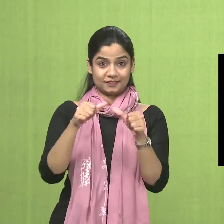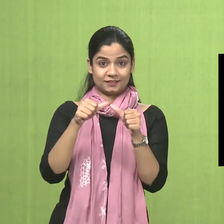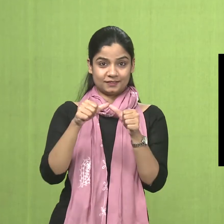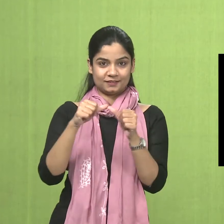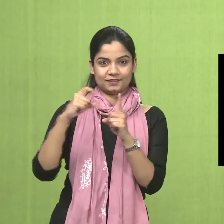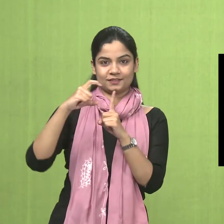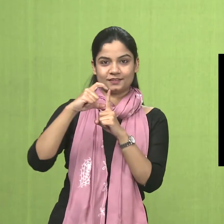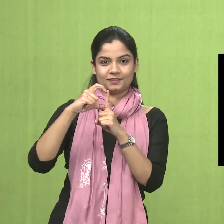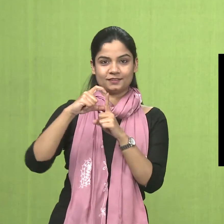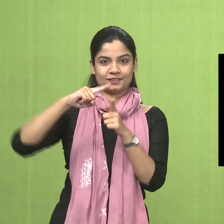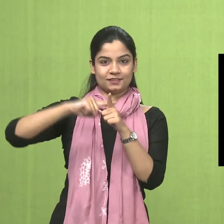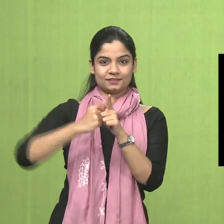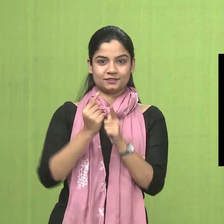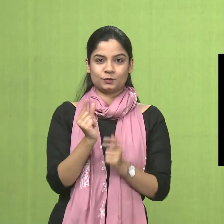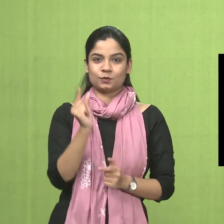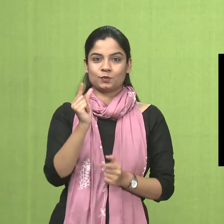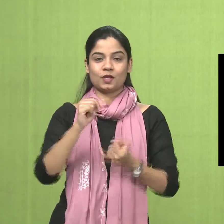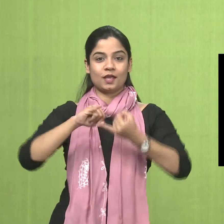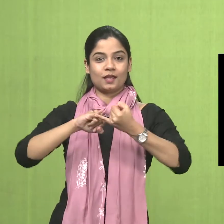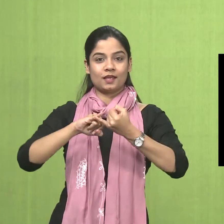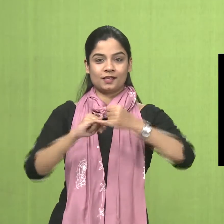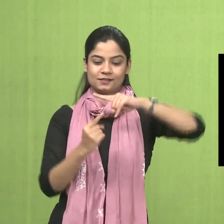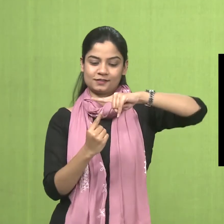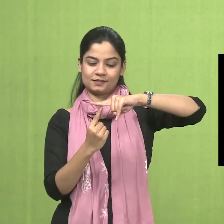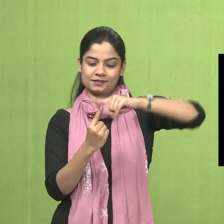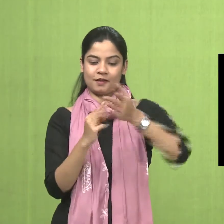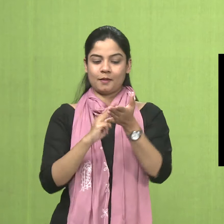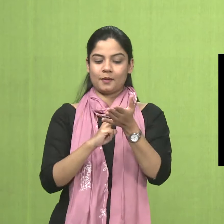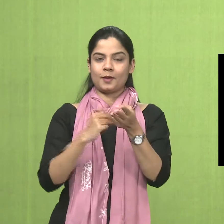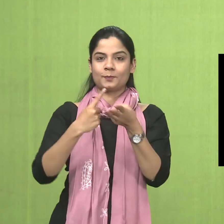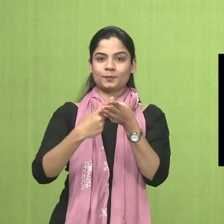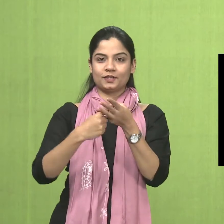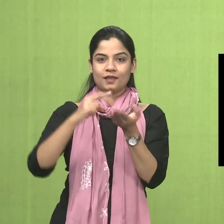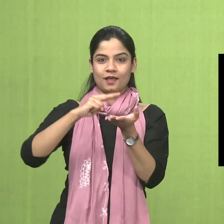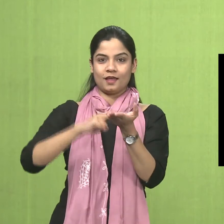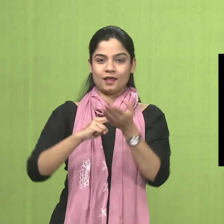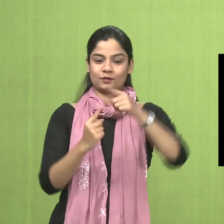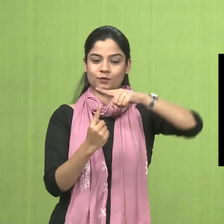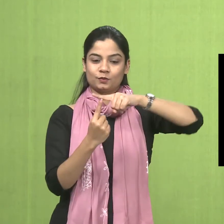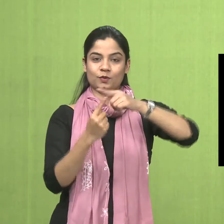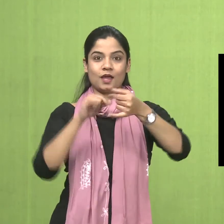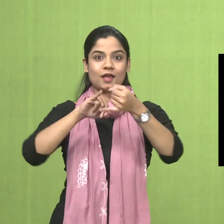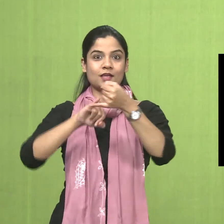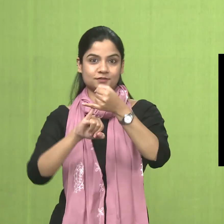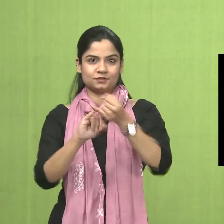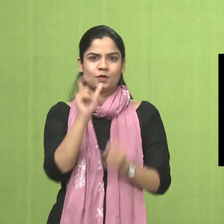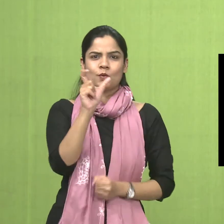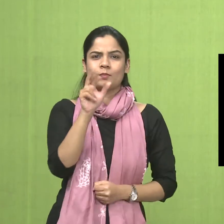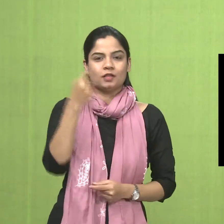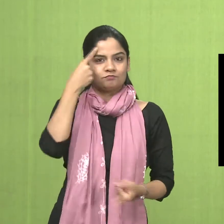Adjustments, the process of adapting or becoming used to a new situation, being able to do different things at the same